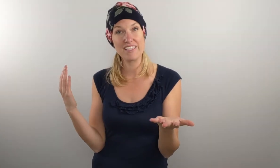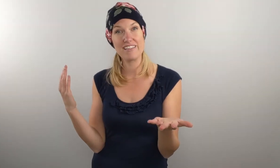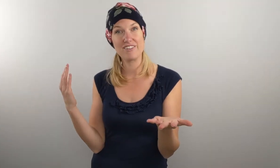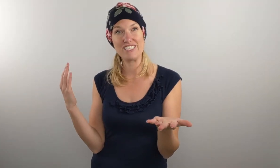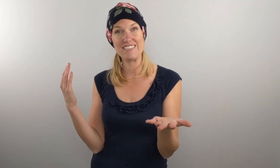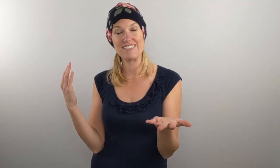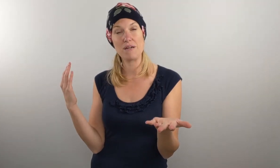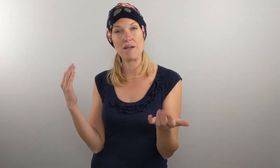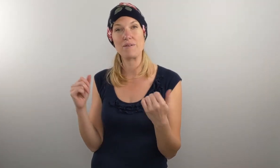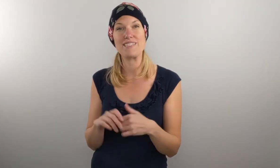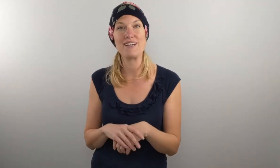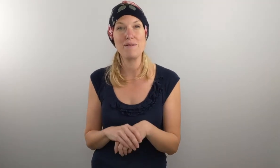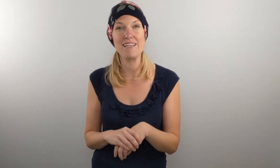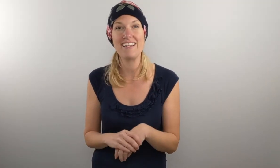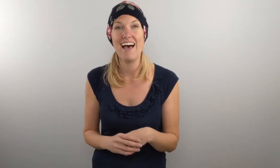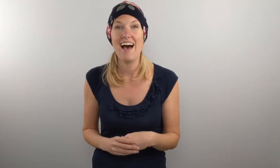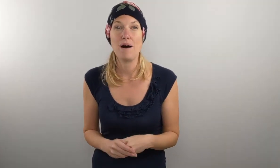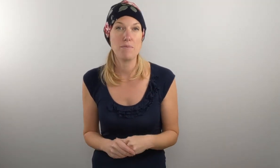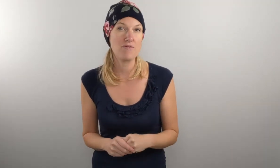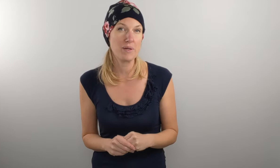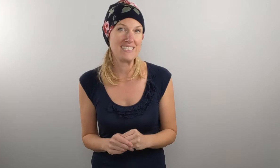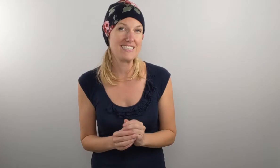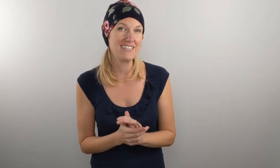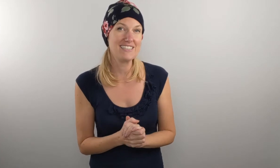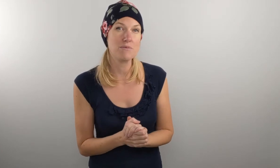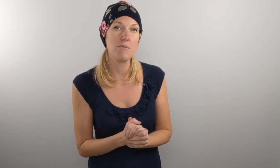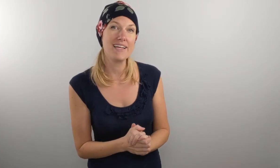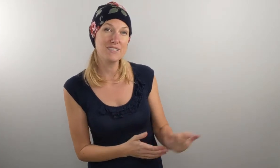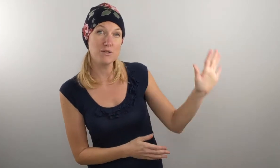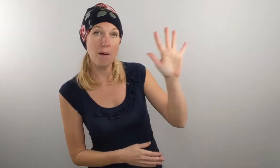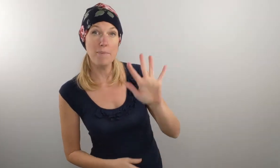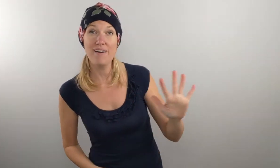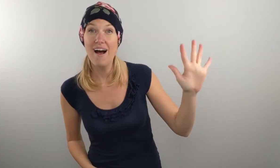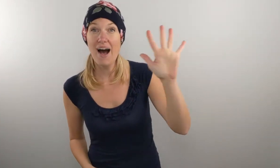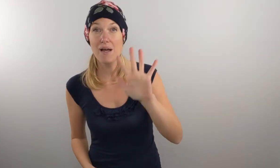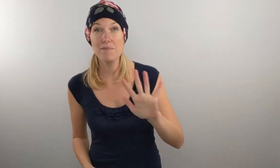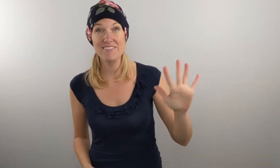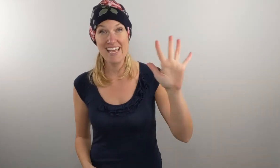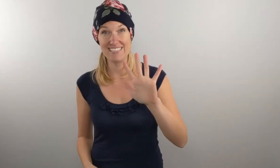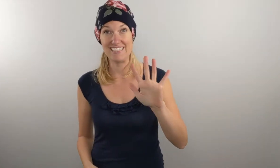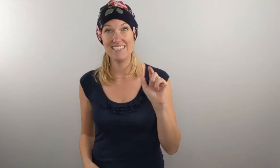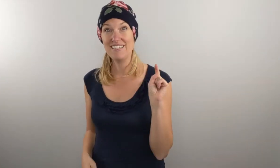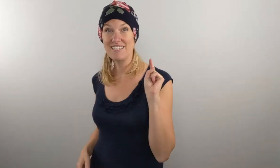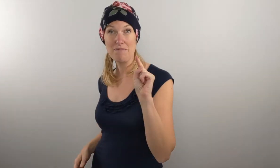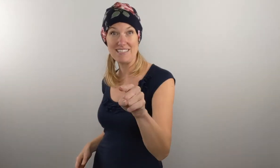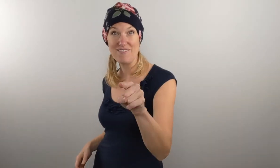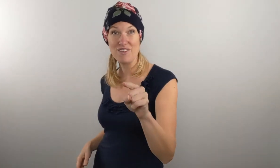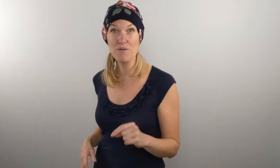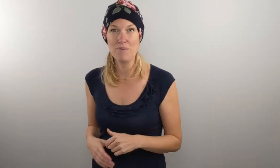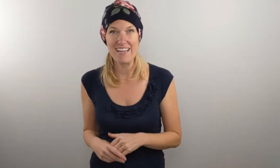the version sung by Chris Tomlin. But before we get started, some reminders. Remember, I'm left-handed. So that means if you are